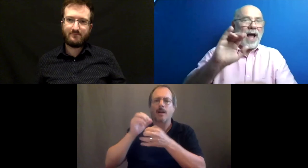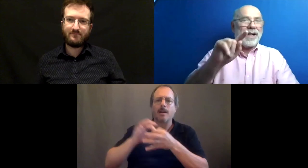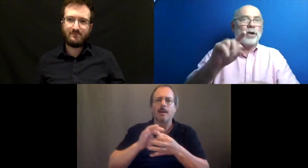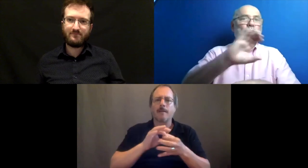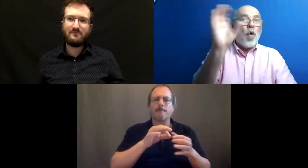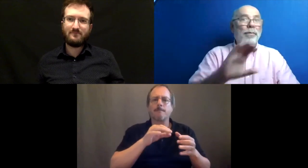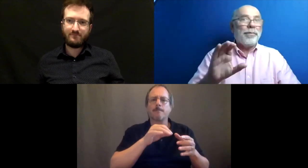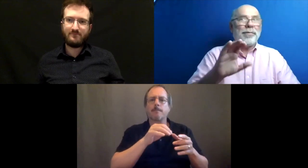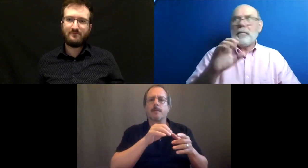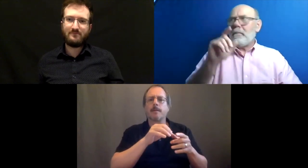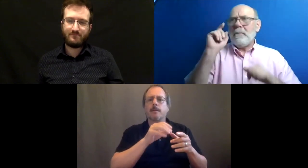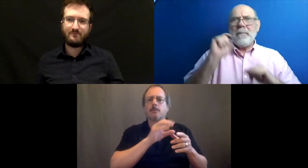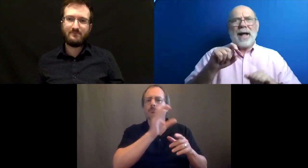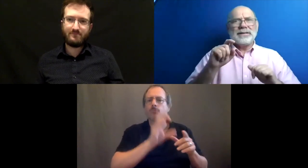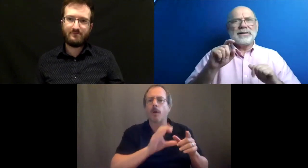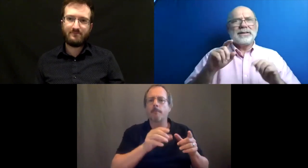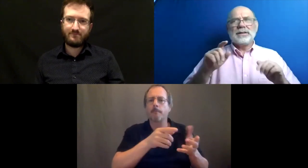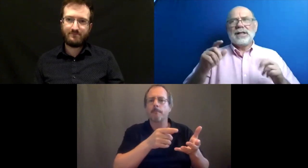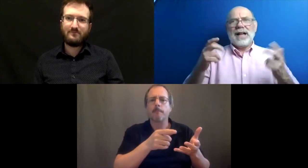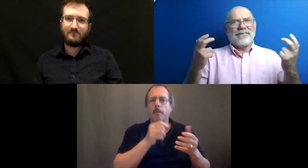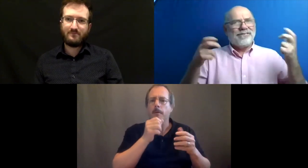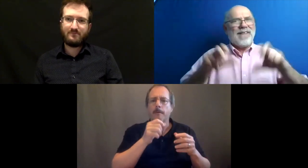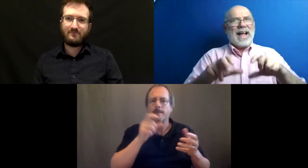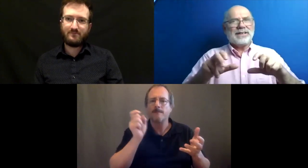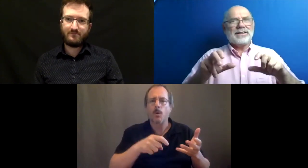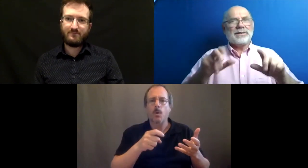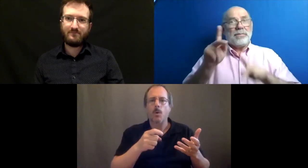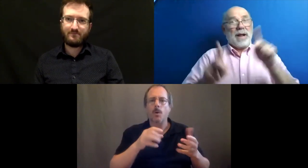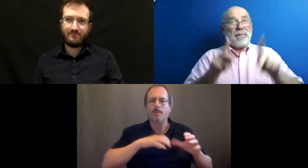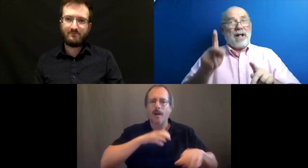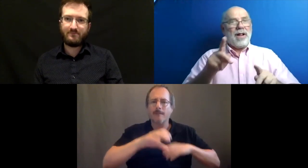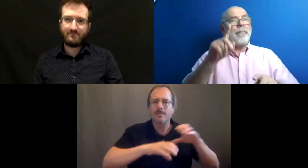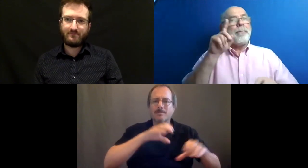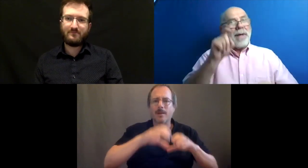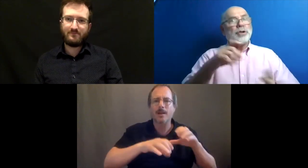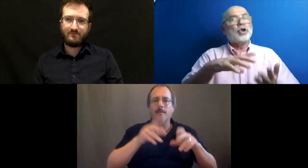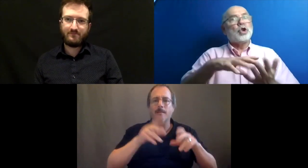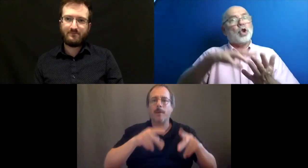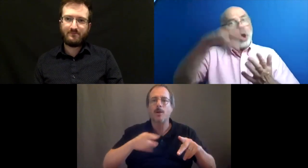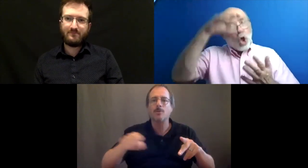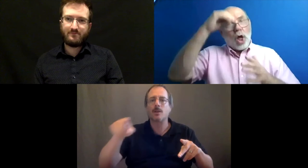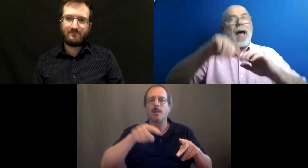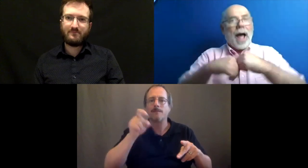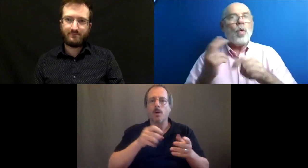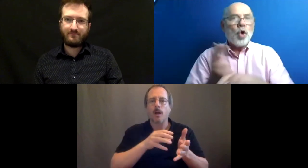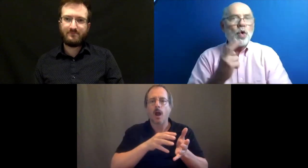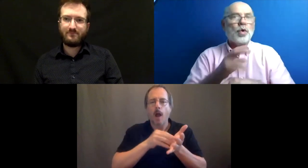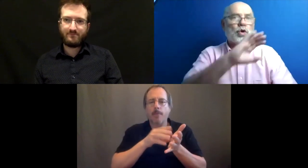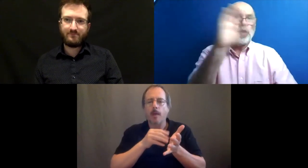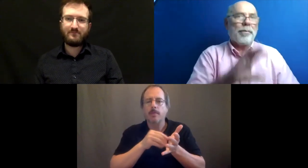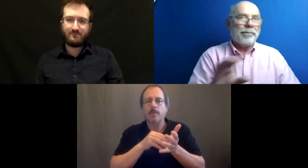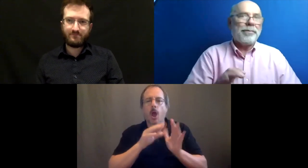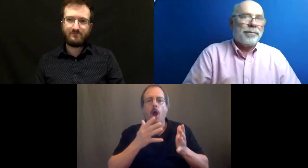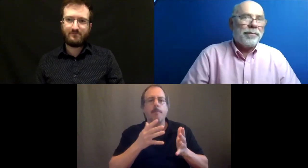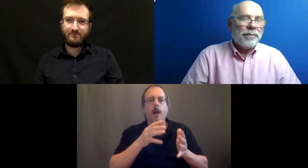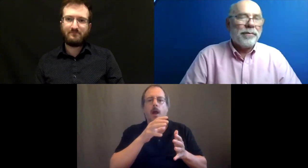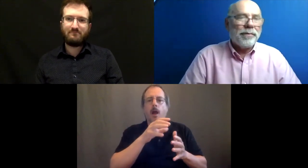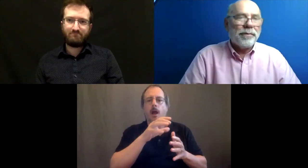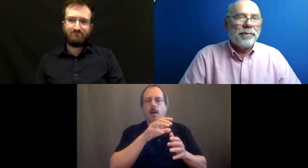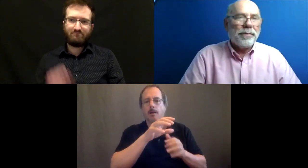about opportunities, perhaps IT employment. We need to invest in people, and people need